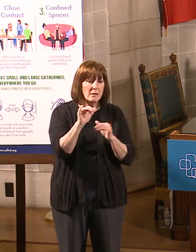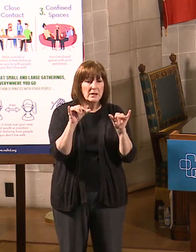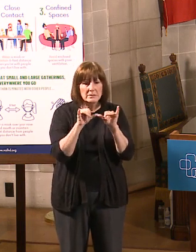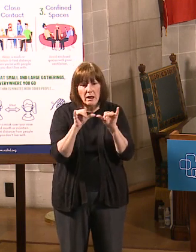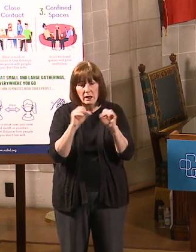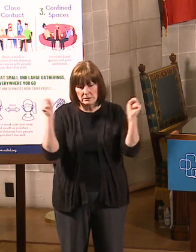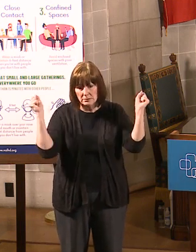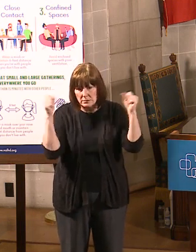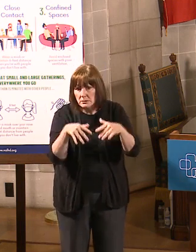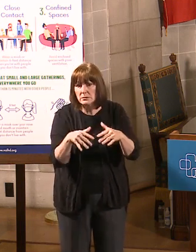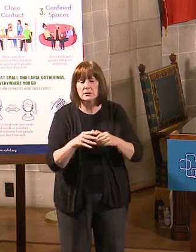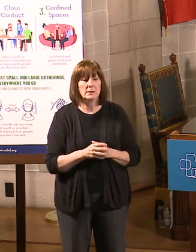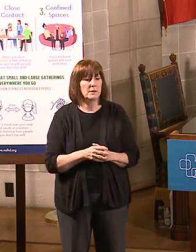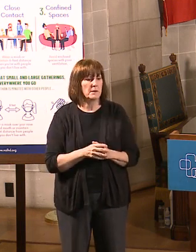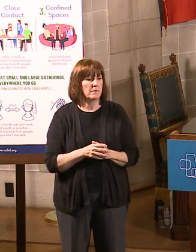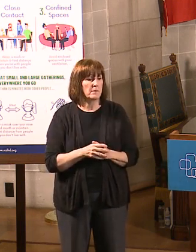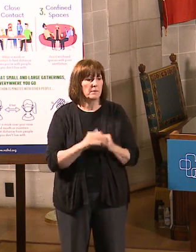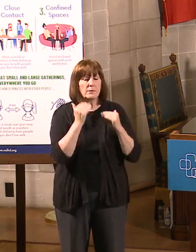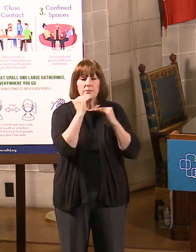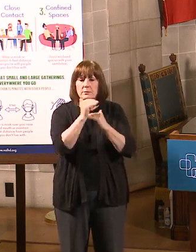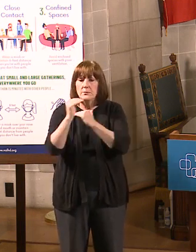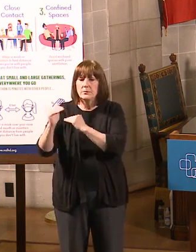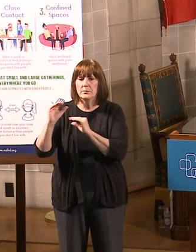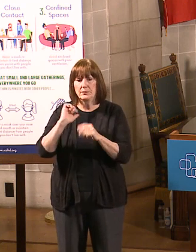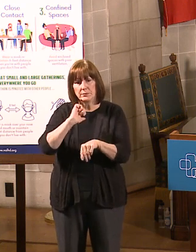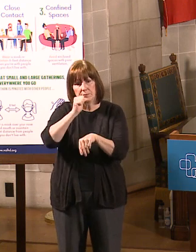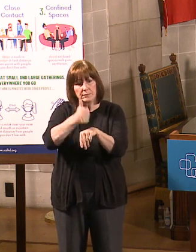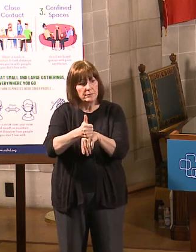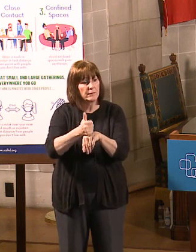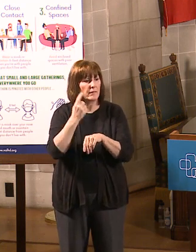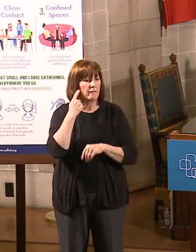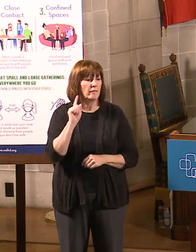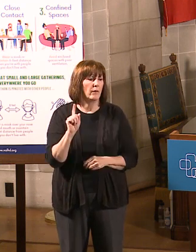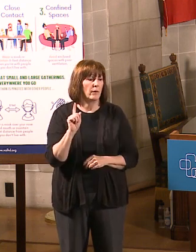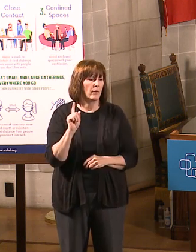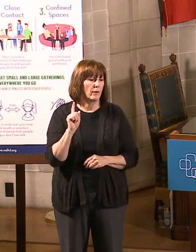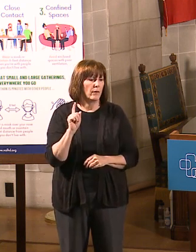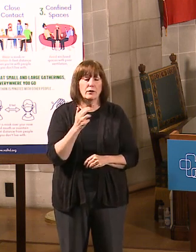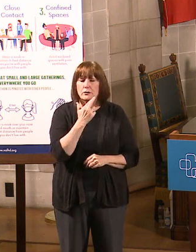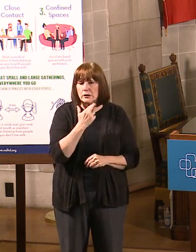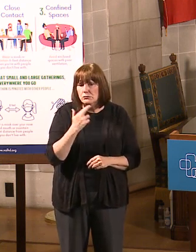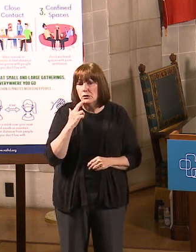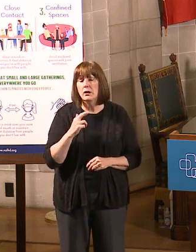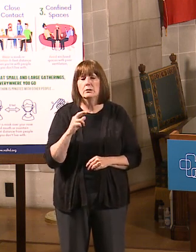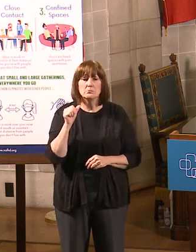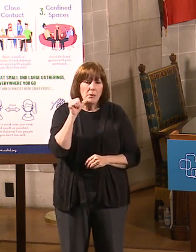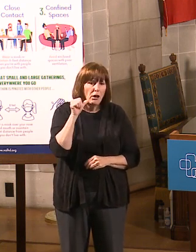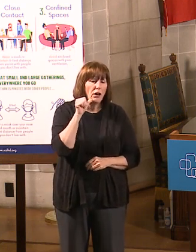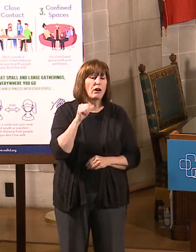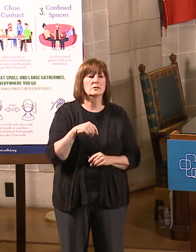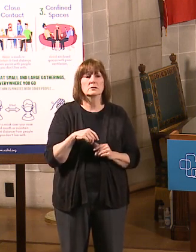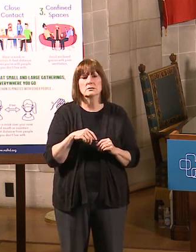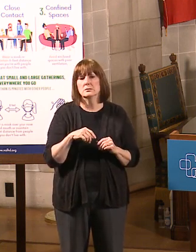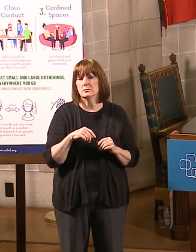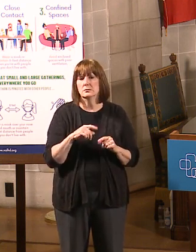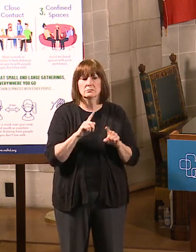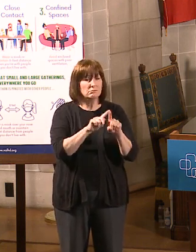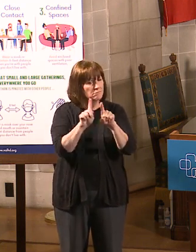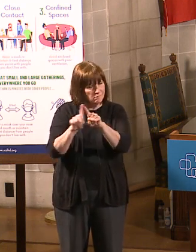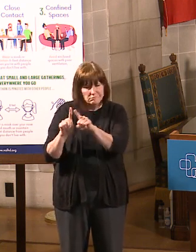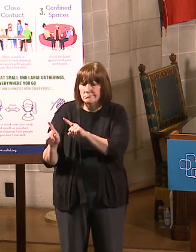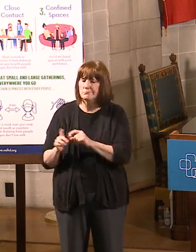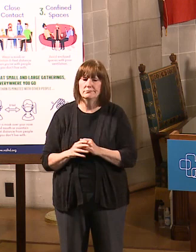gatherings, the restrictions we put in place with regard to restaurants and bars and all those sort of